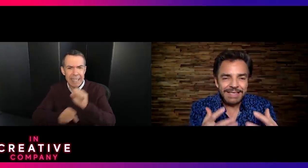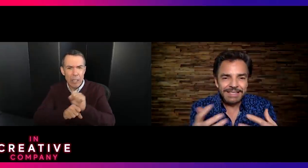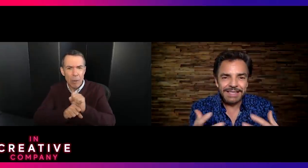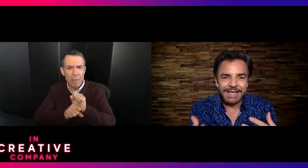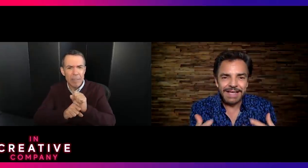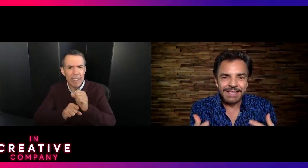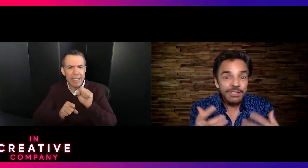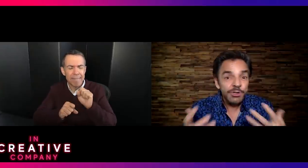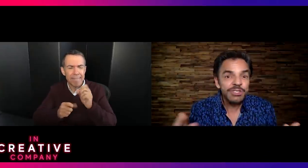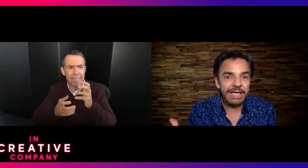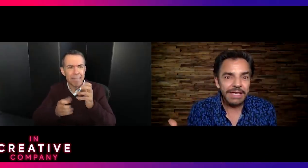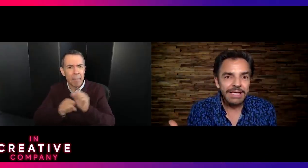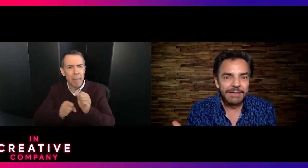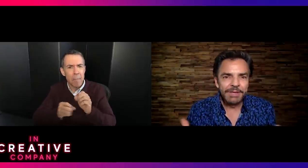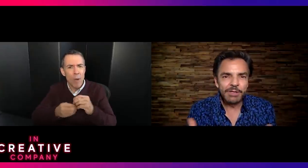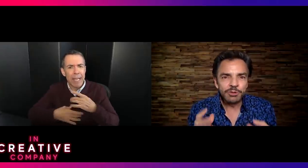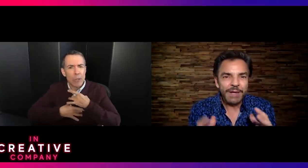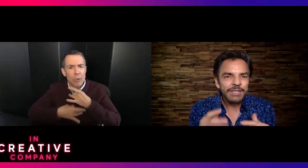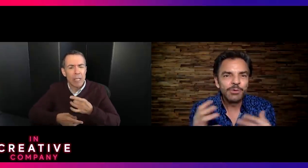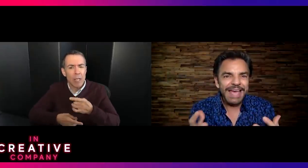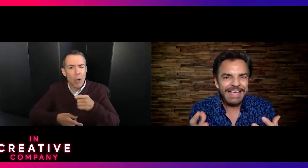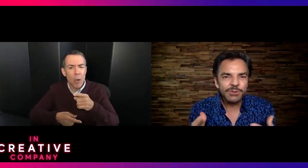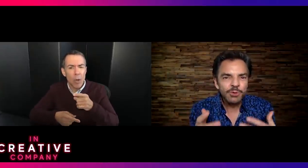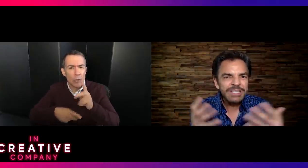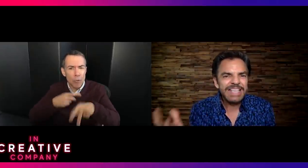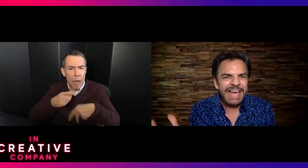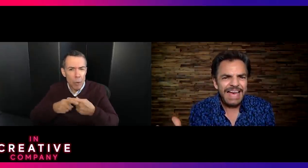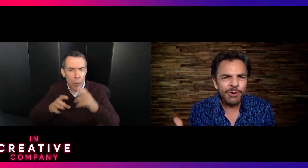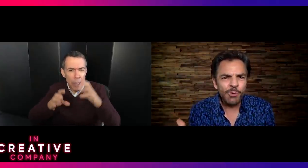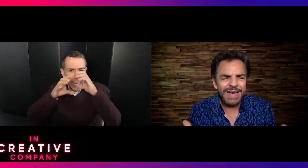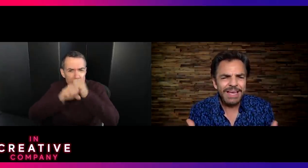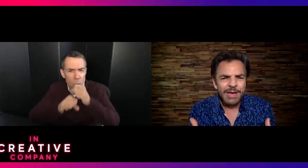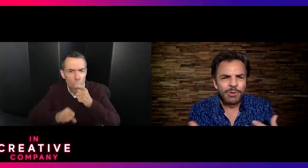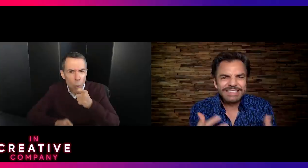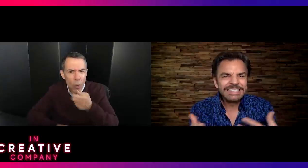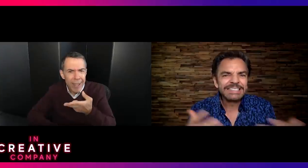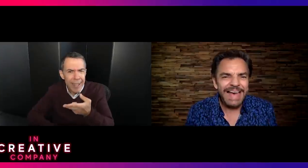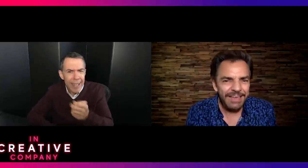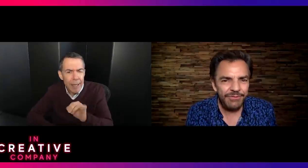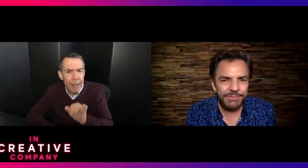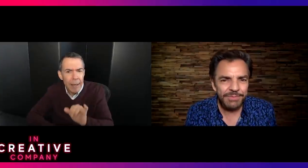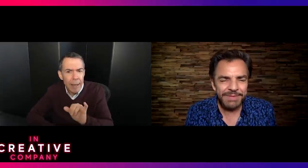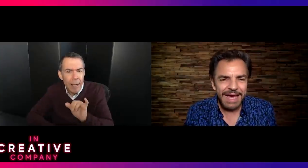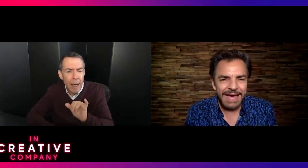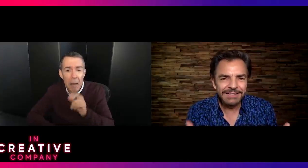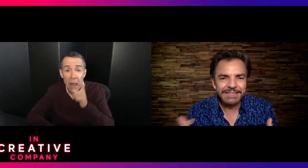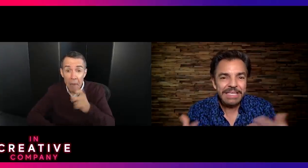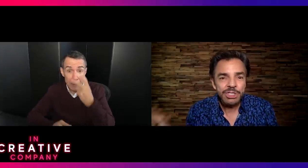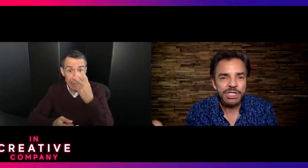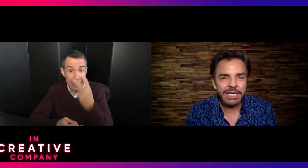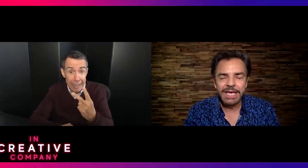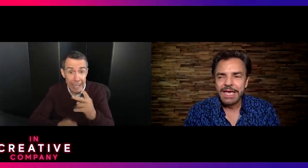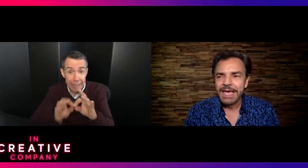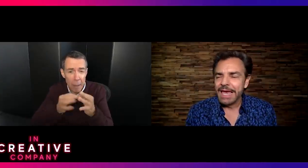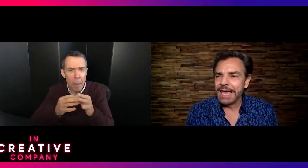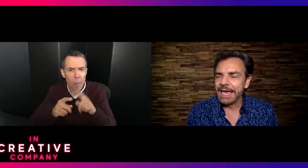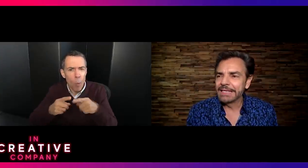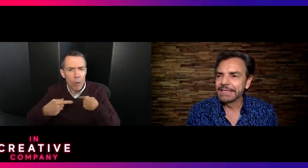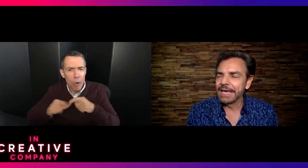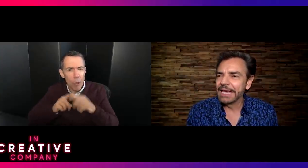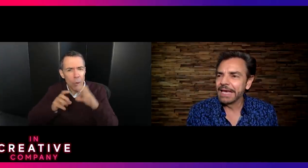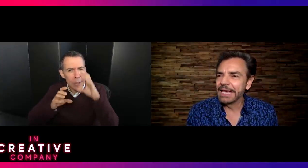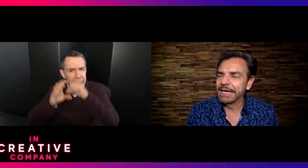that makes it interesting. Because you're trying to guess who's this guy, why, what's his life behind teaching,